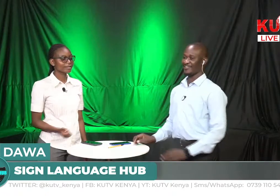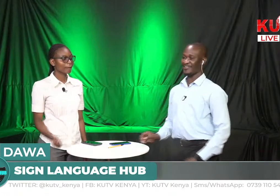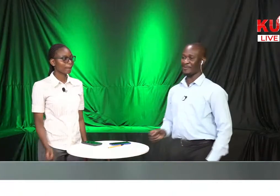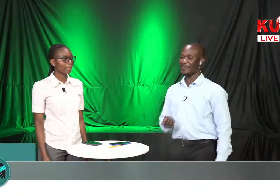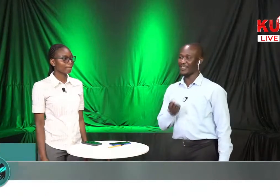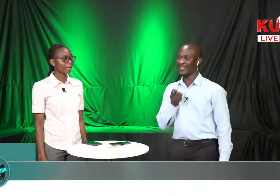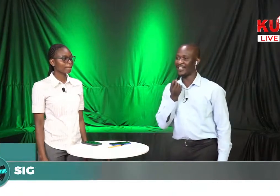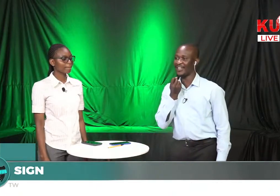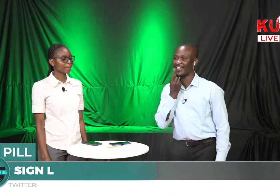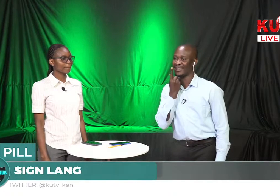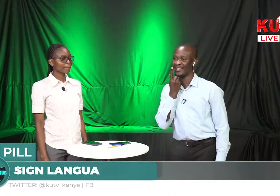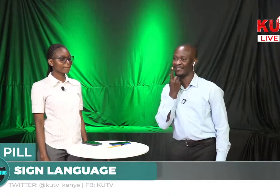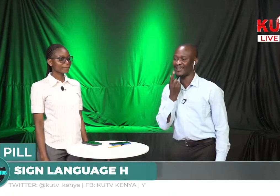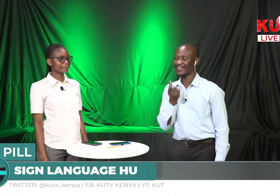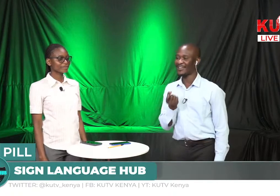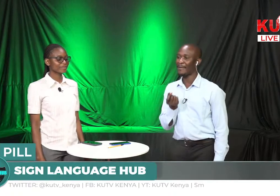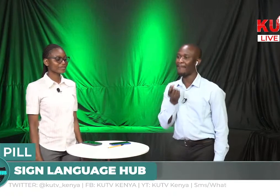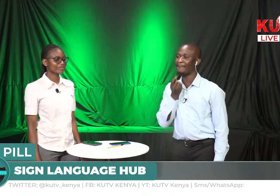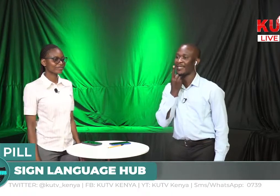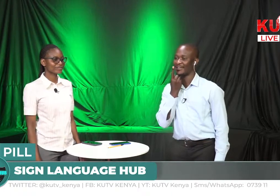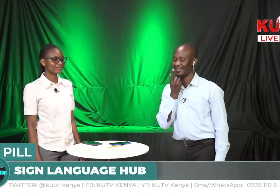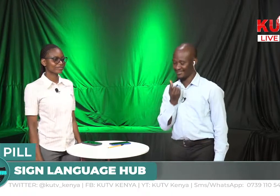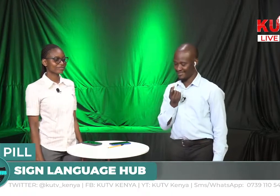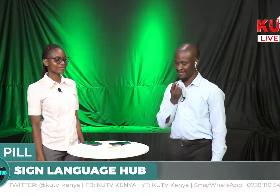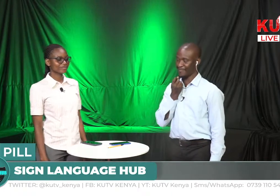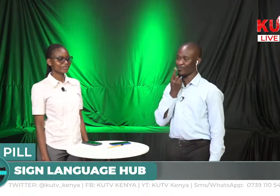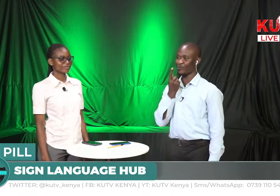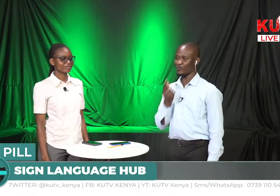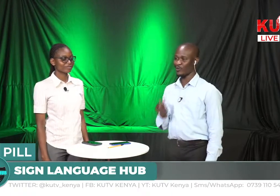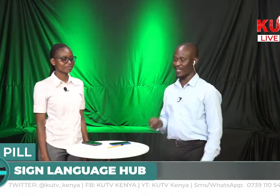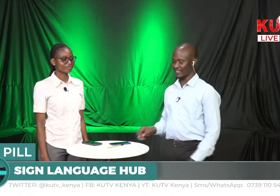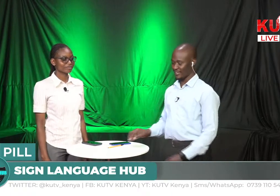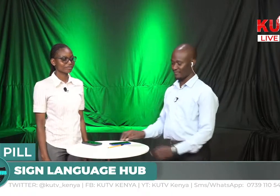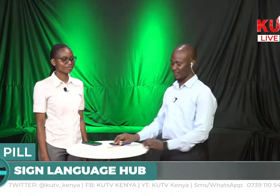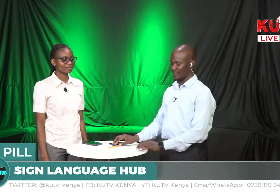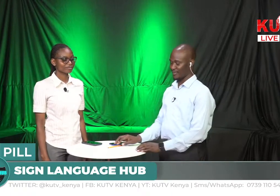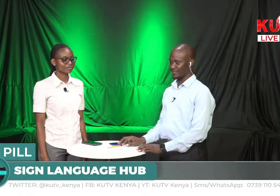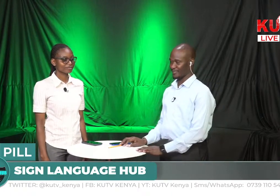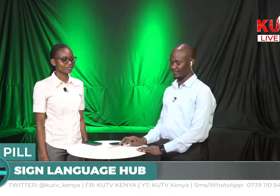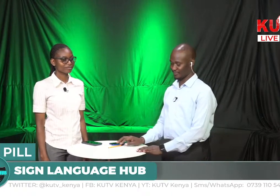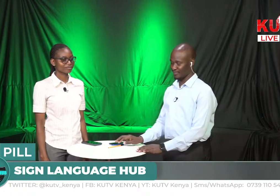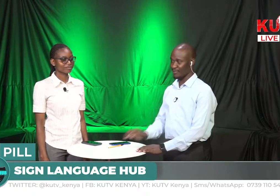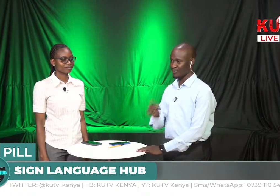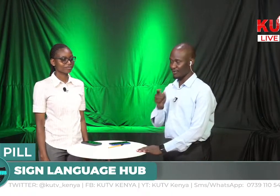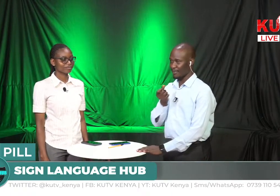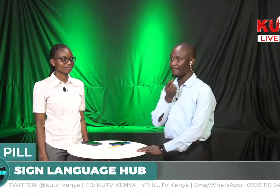Also peel, all right? Peel, for those who like taking peel. Be one,